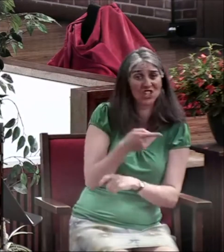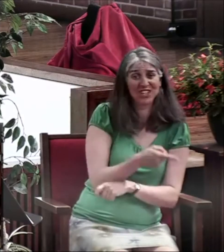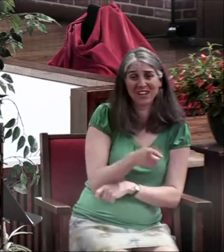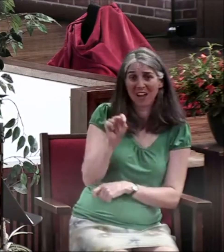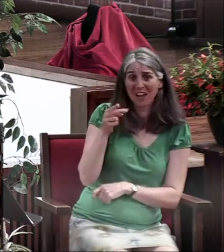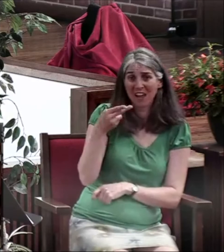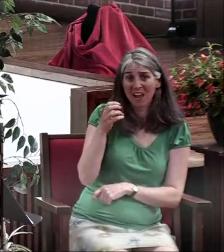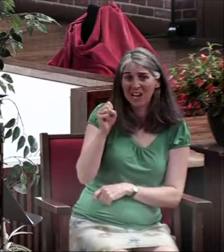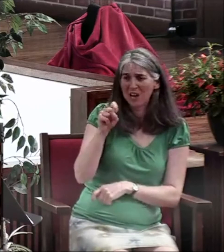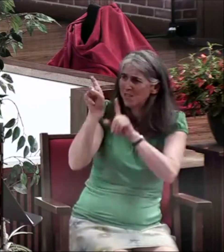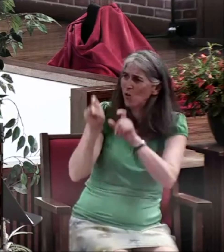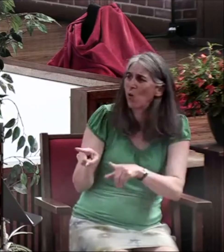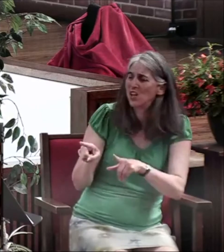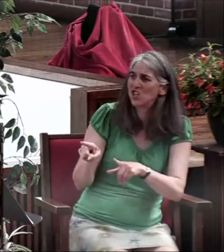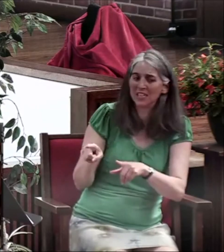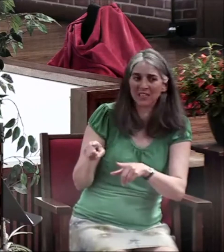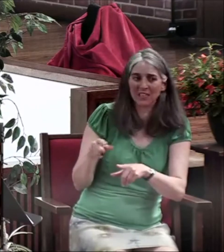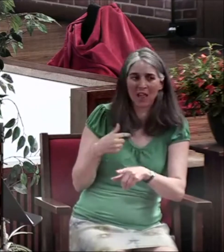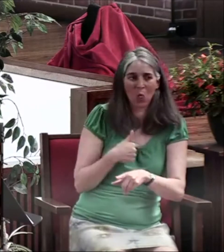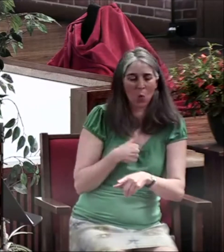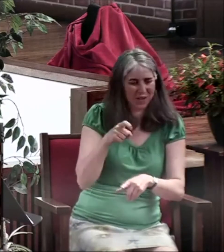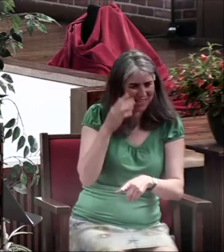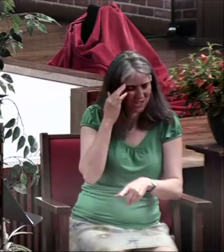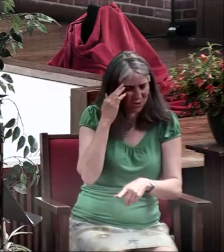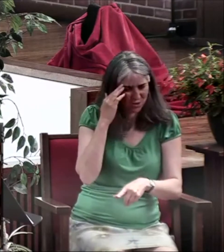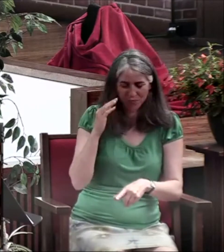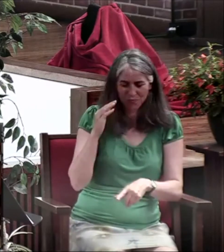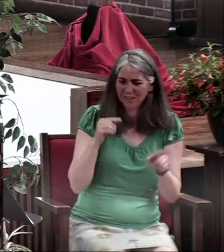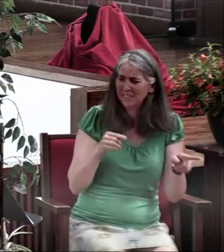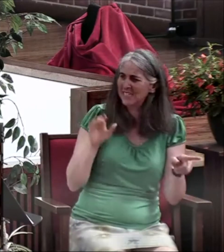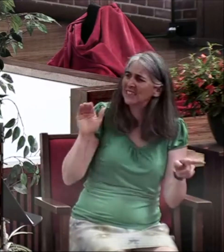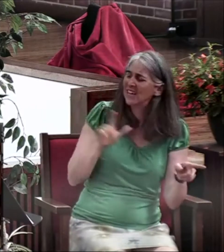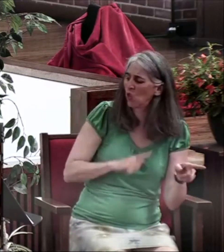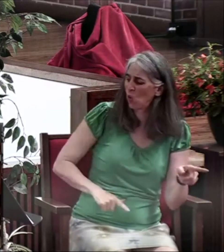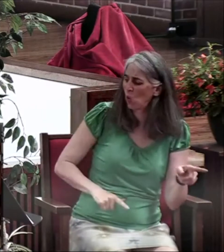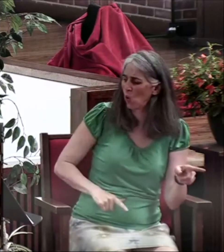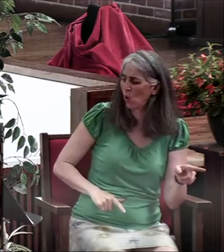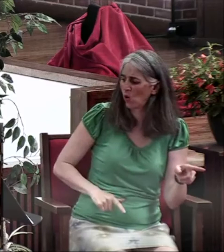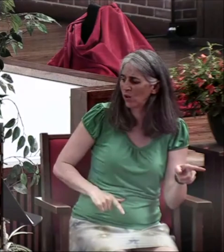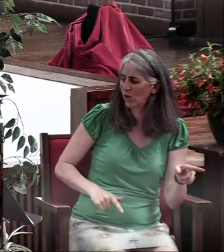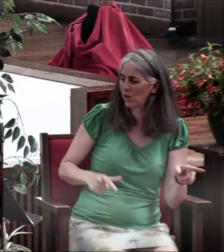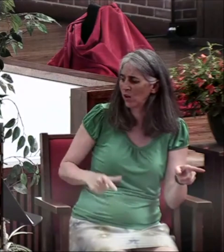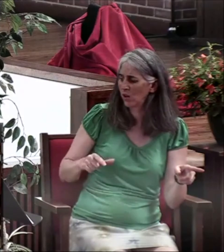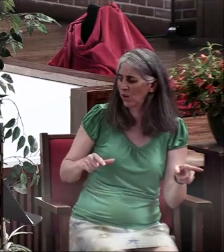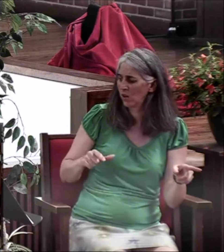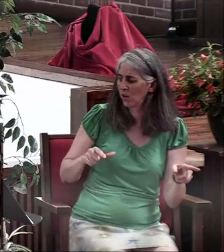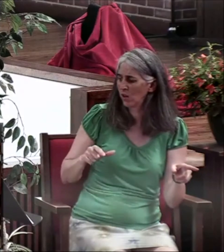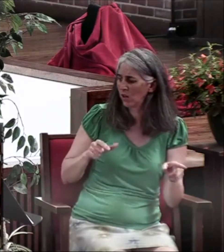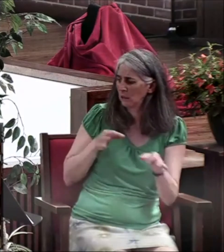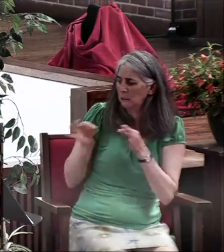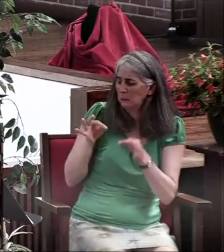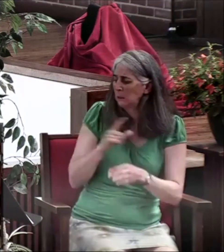He asks a question that leads us to something we need to know, because he says, "Lord, we don't know where you're going, so how can we know the